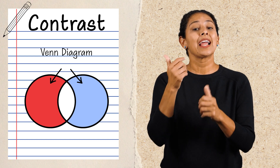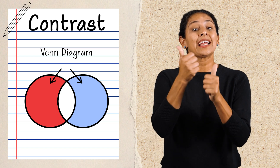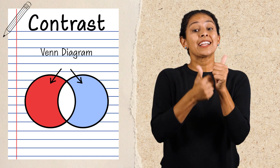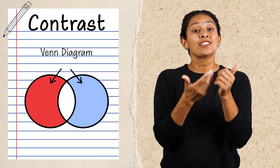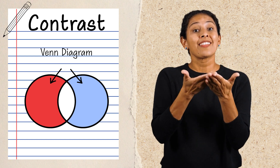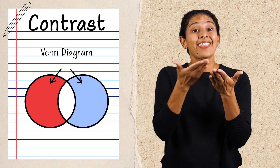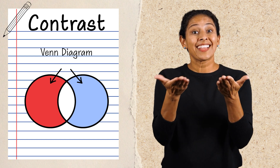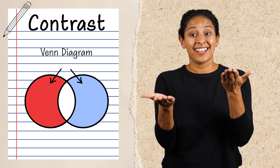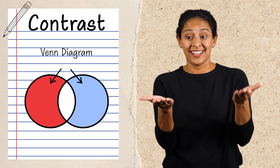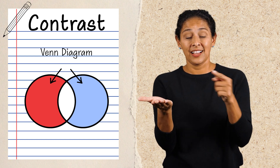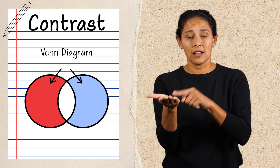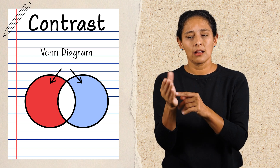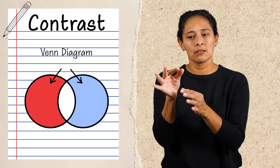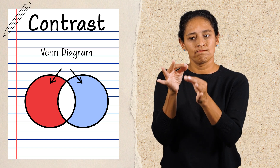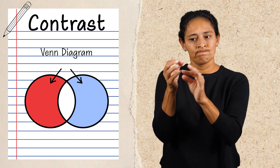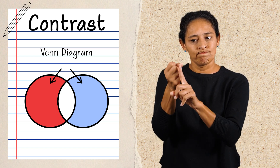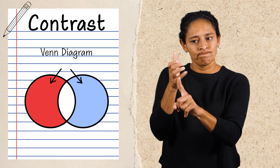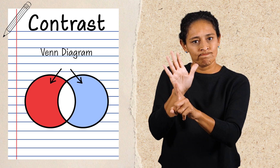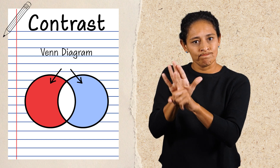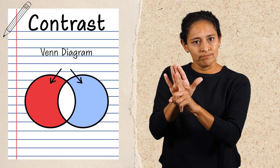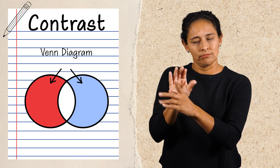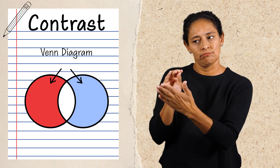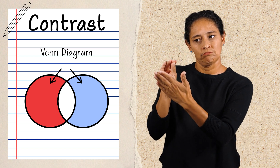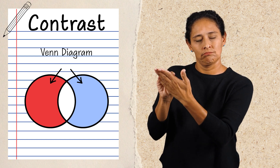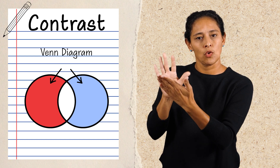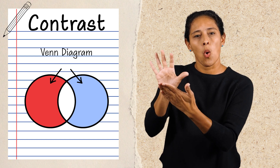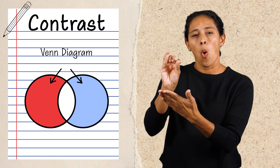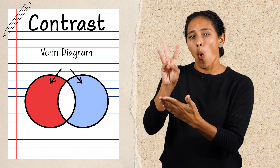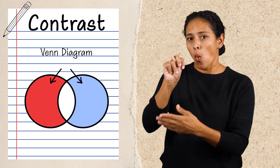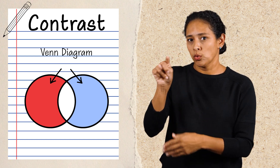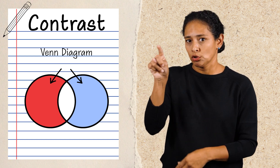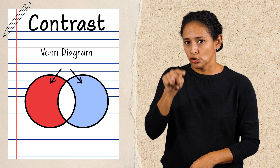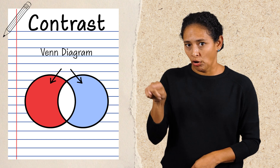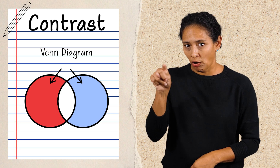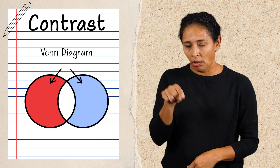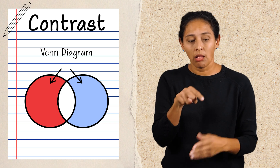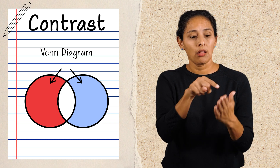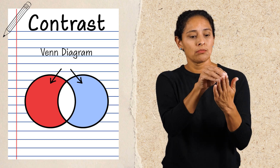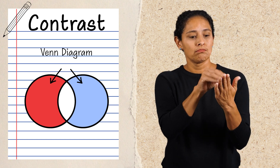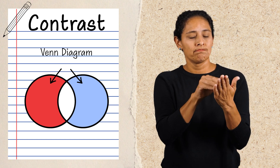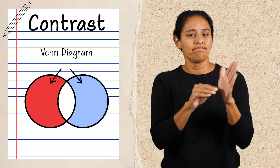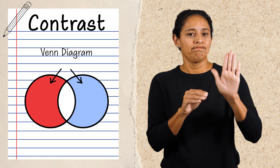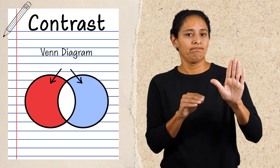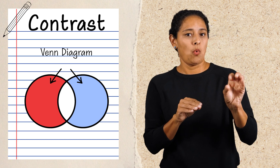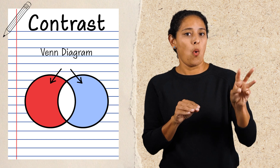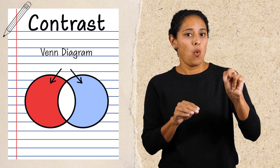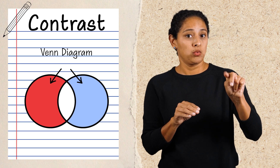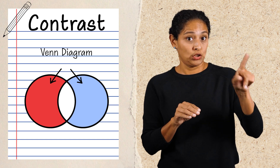here? Each item is described in its own separate circle.